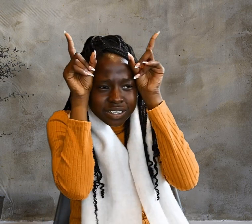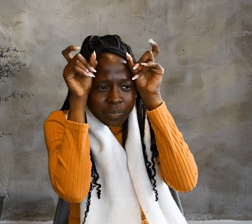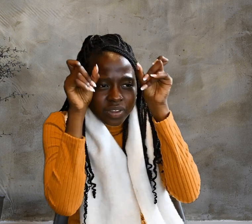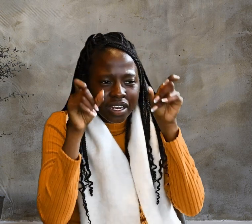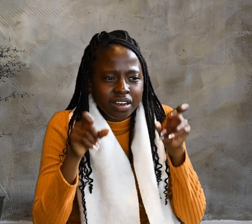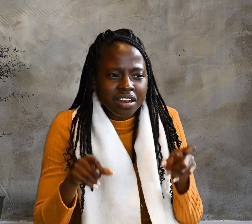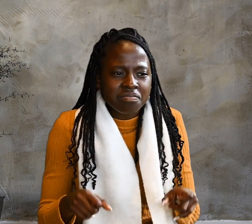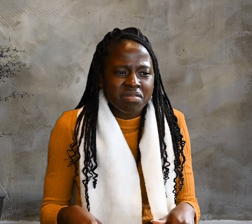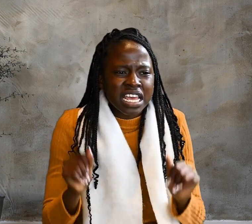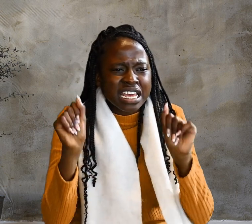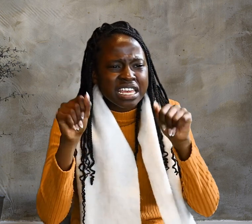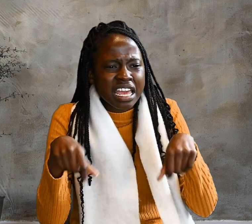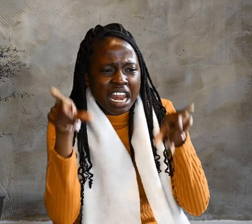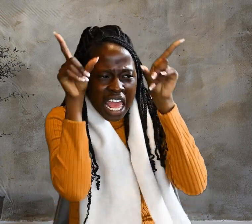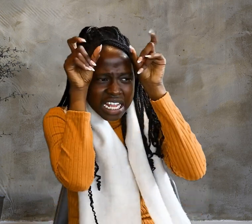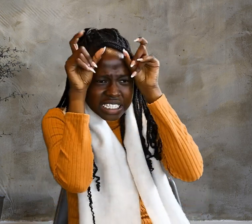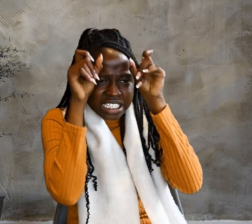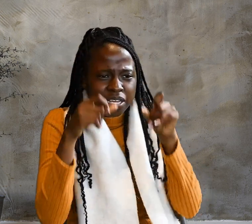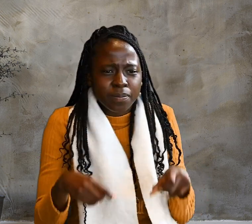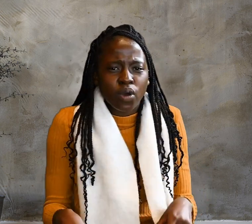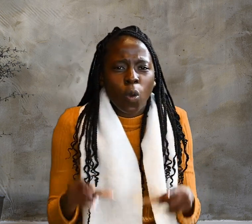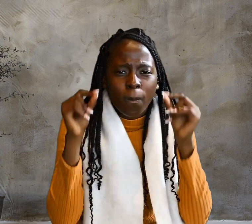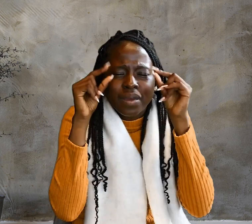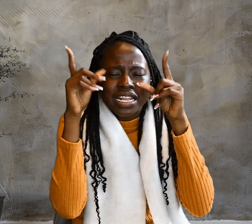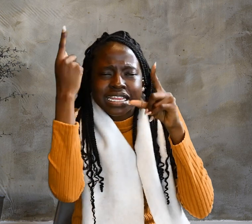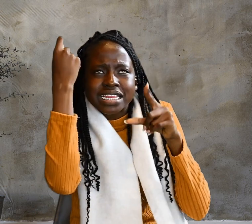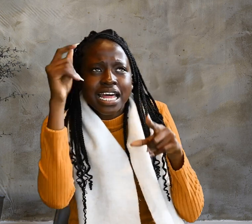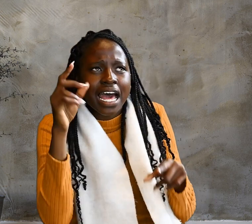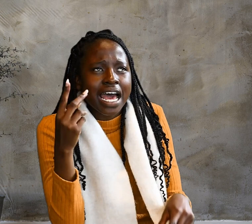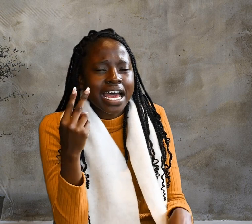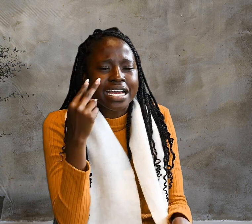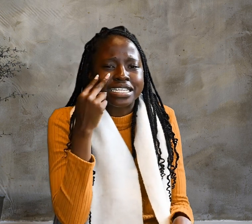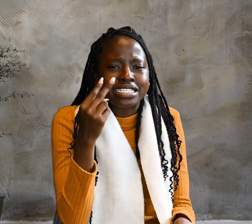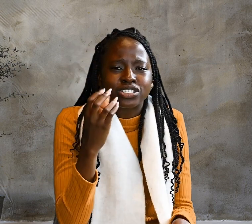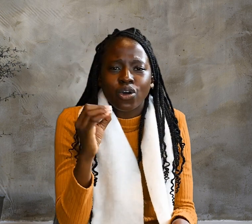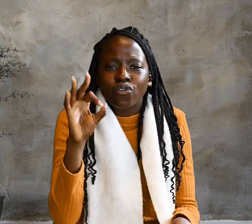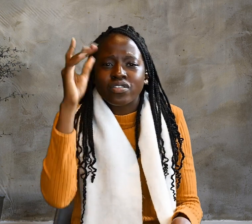by a demon. Can a demon open the eyes of the blind?"